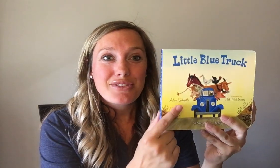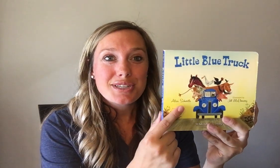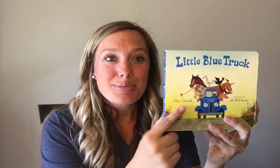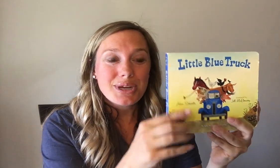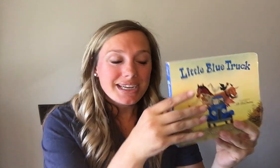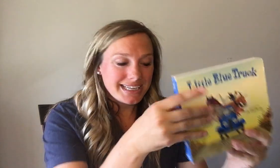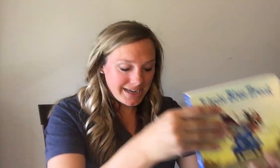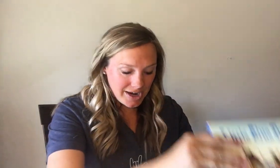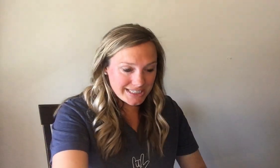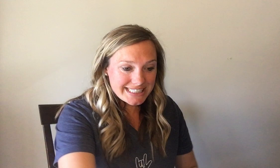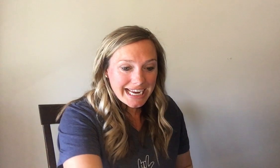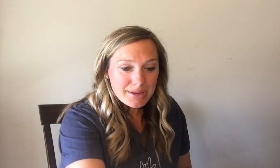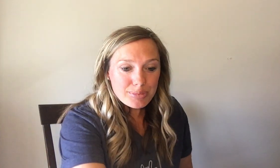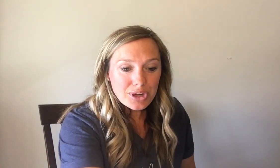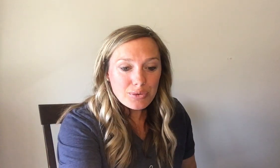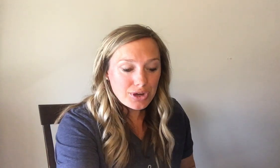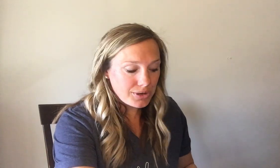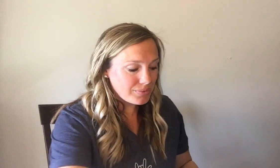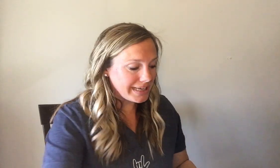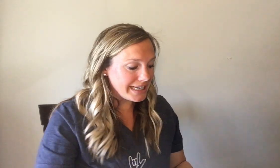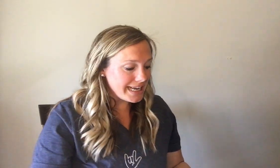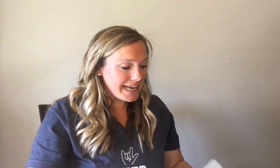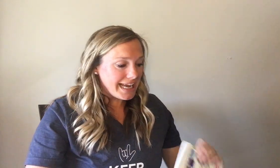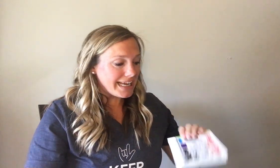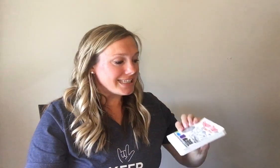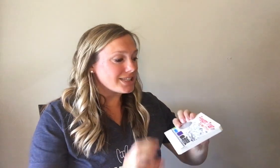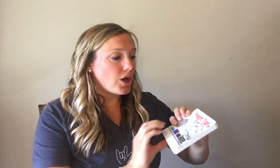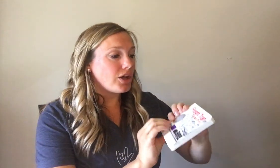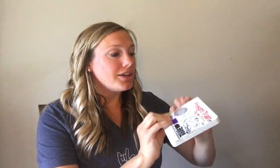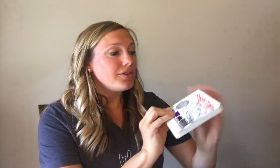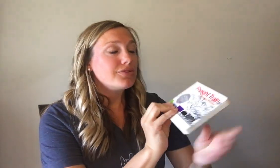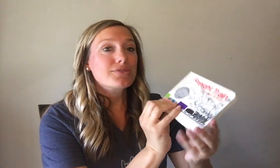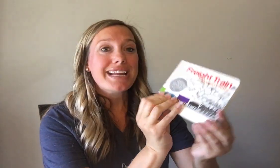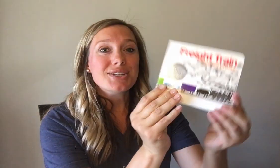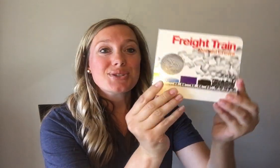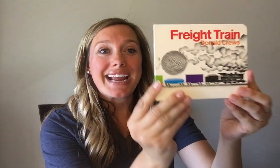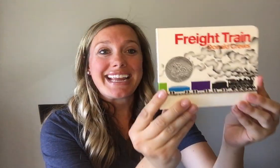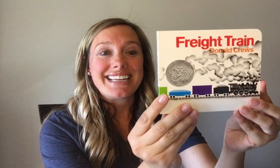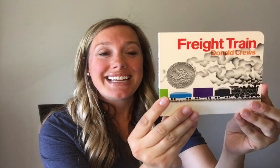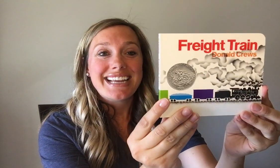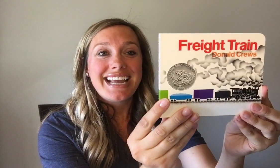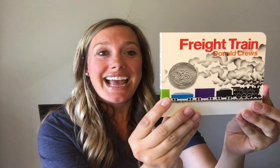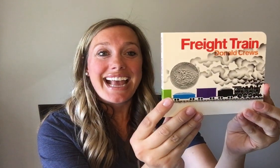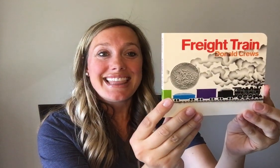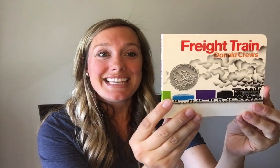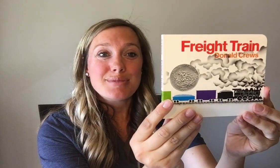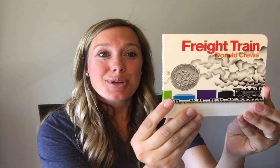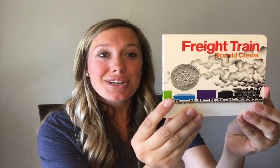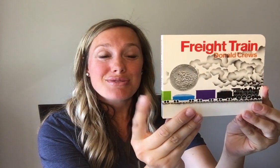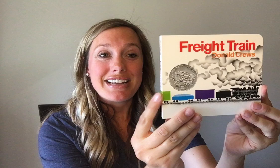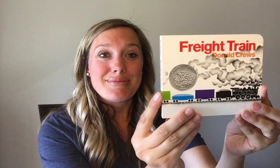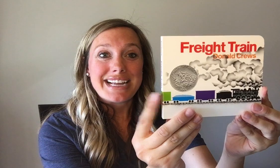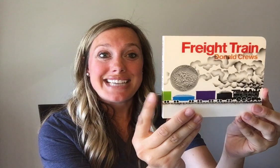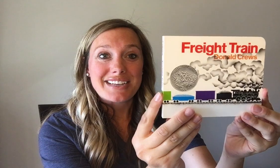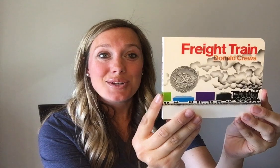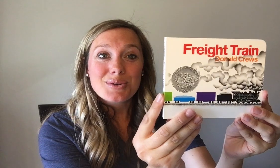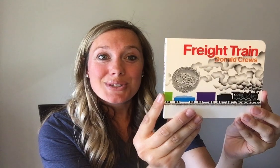first book. Our second book we're going to read is called Freight Train. And this book is written by Donald